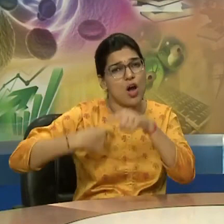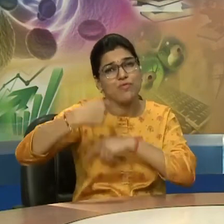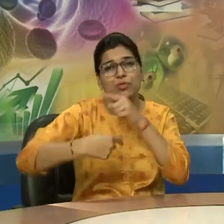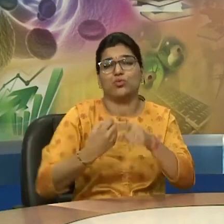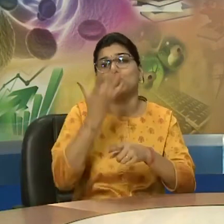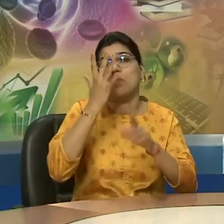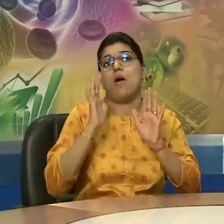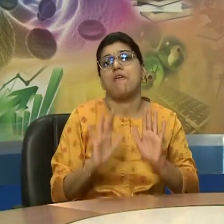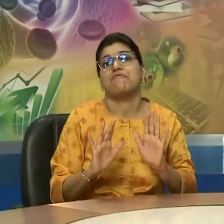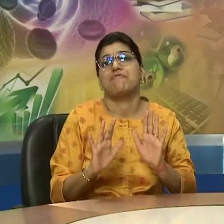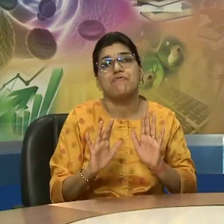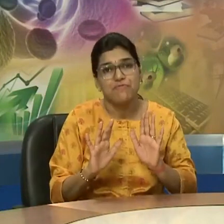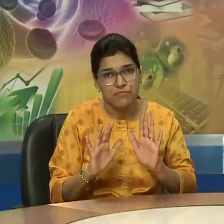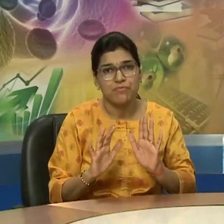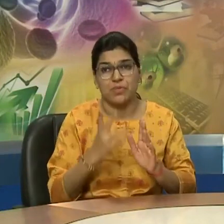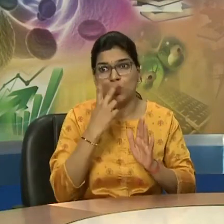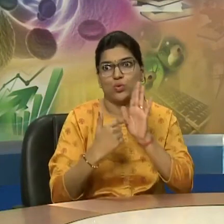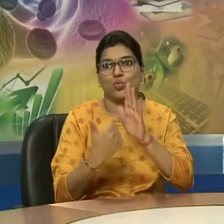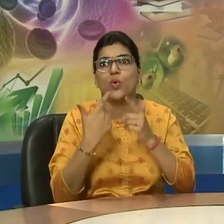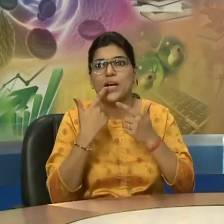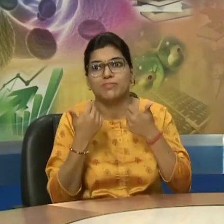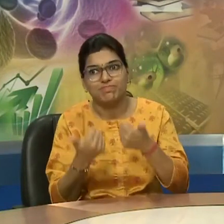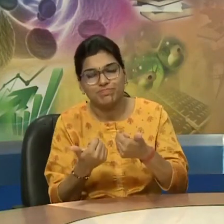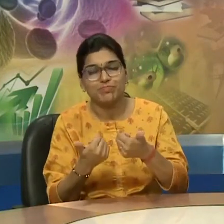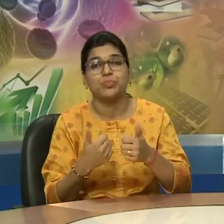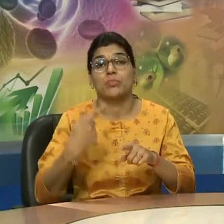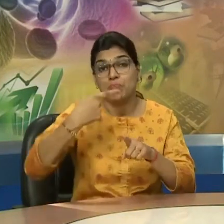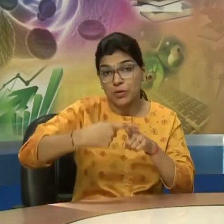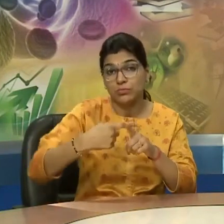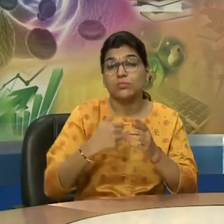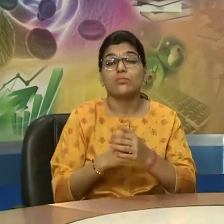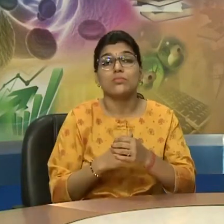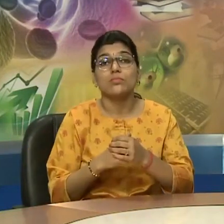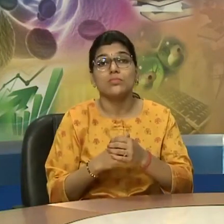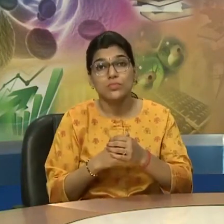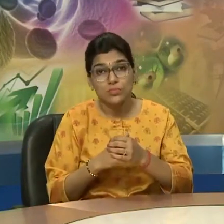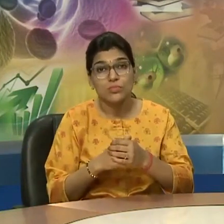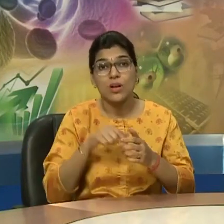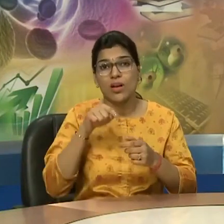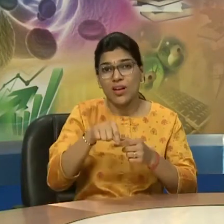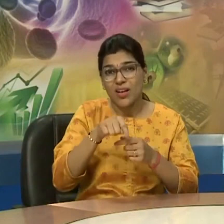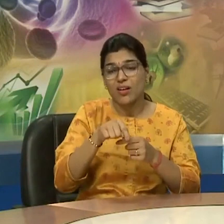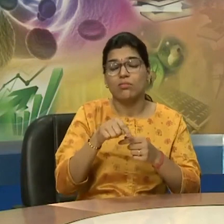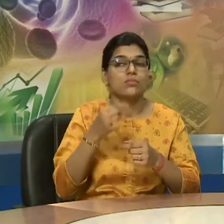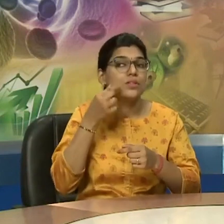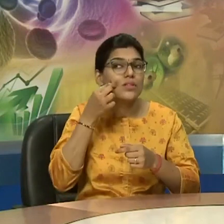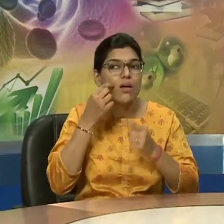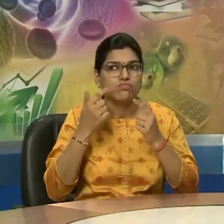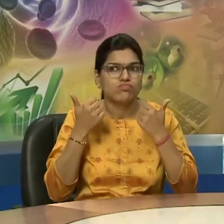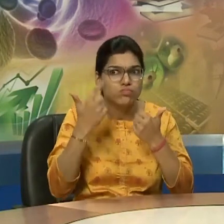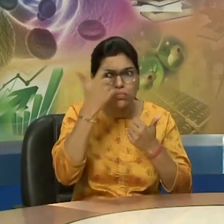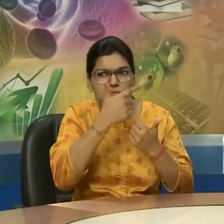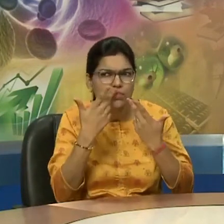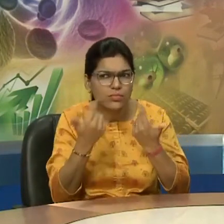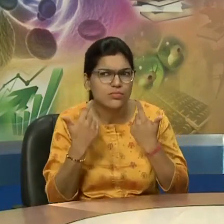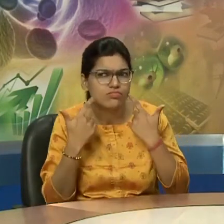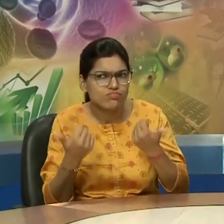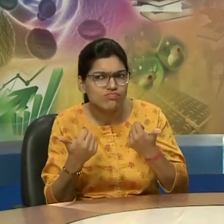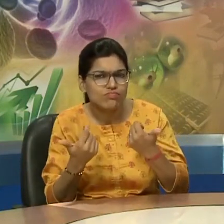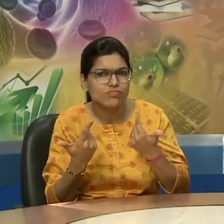I use to clean my teeth every morning.